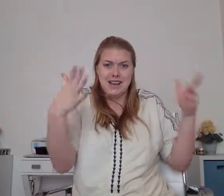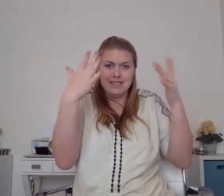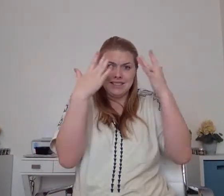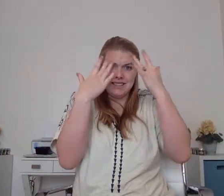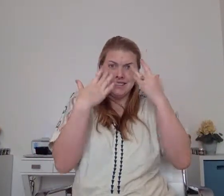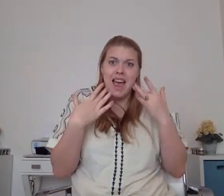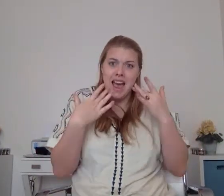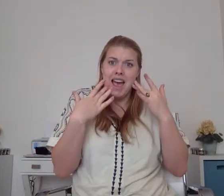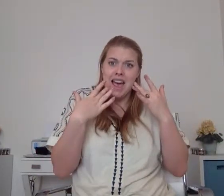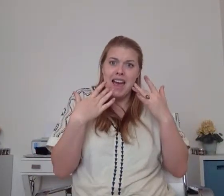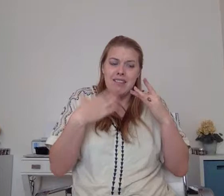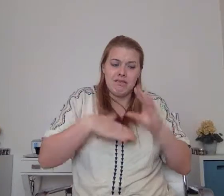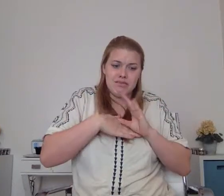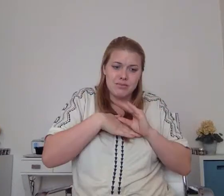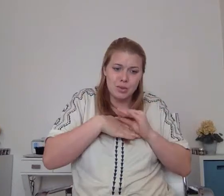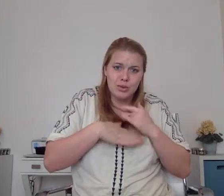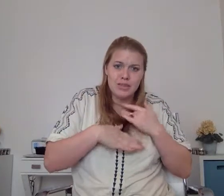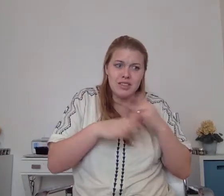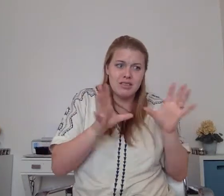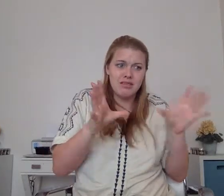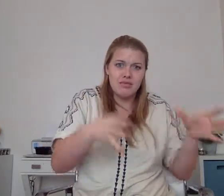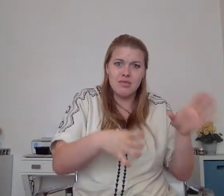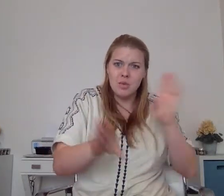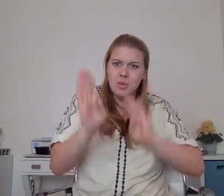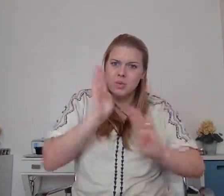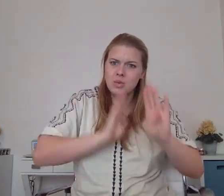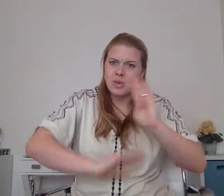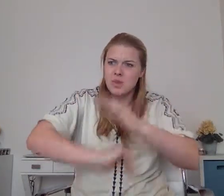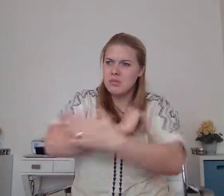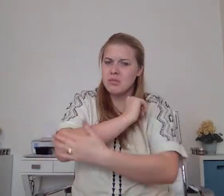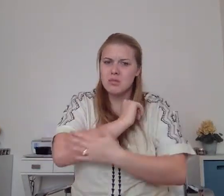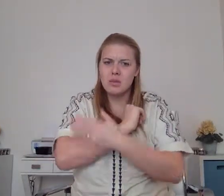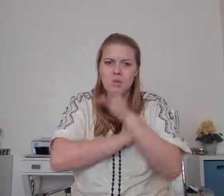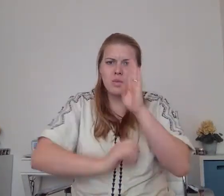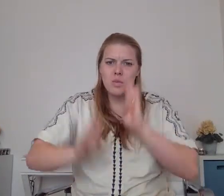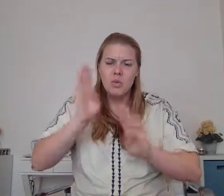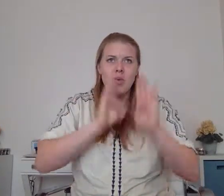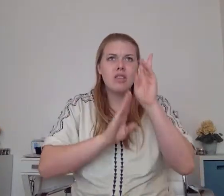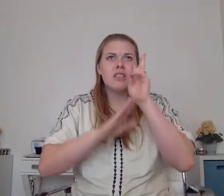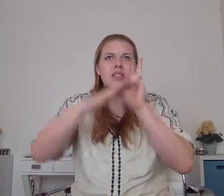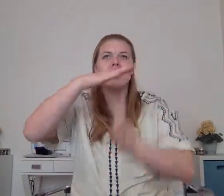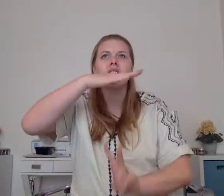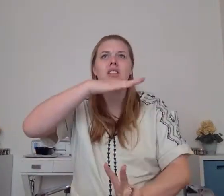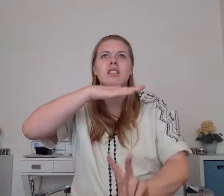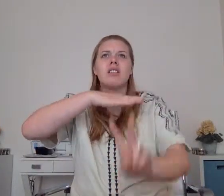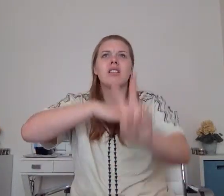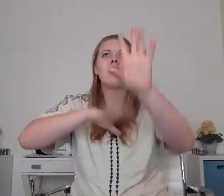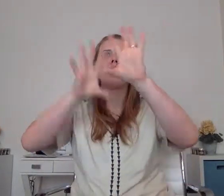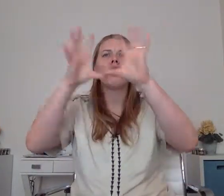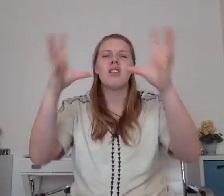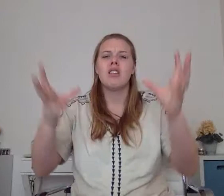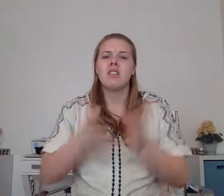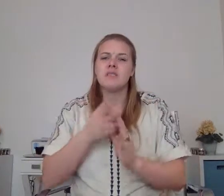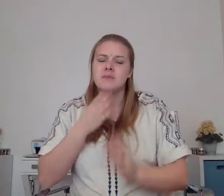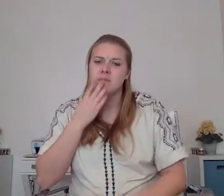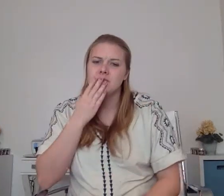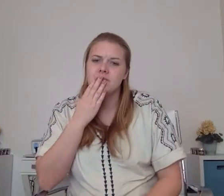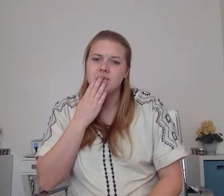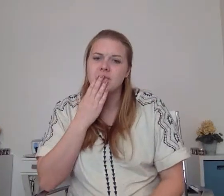us feeling worried about the fate of our nations and the future of the world. And maybe there were more of us